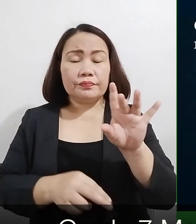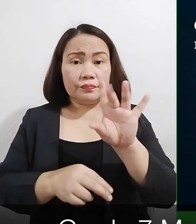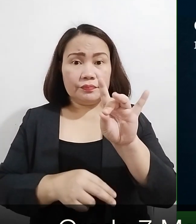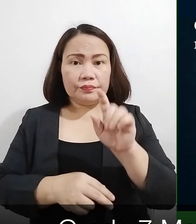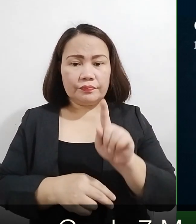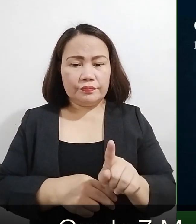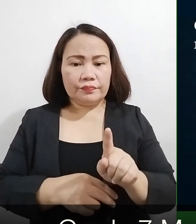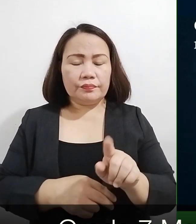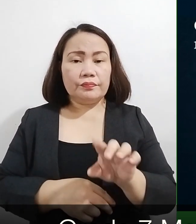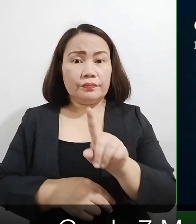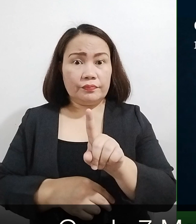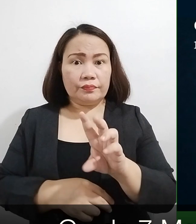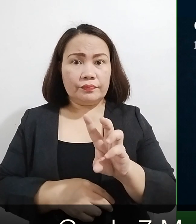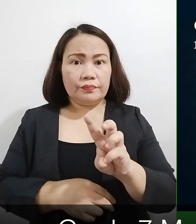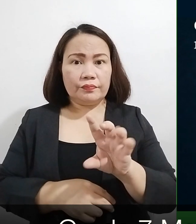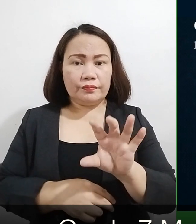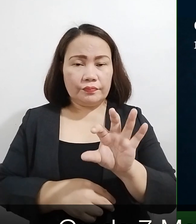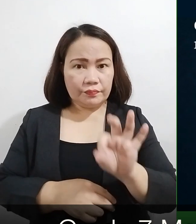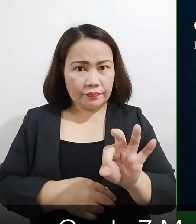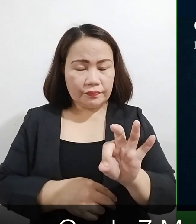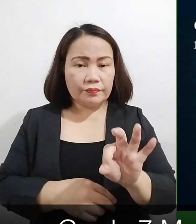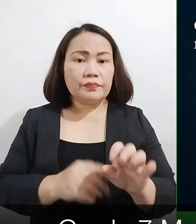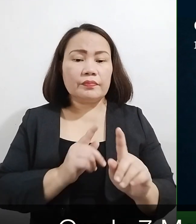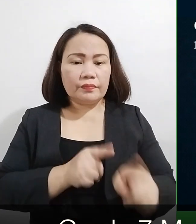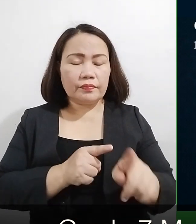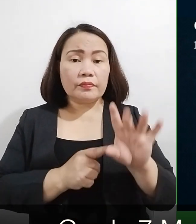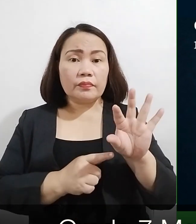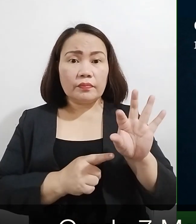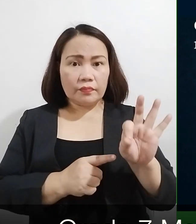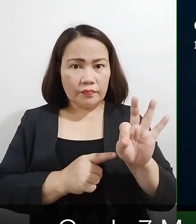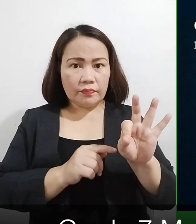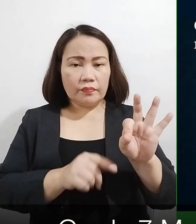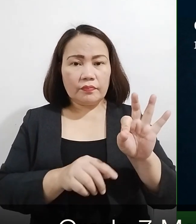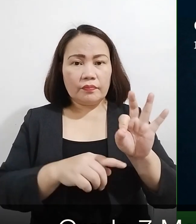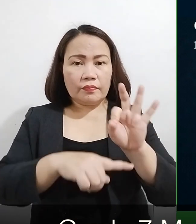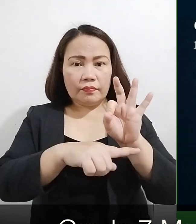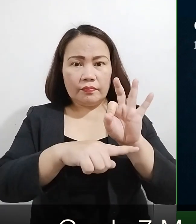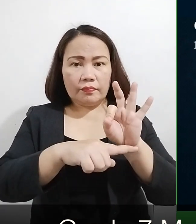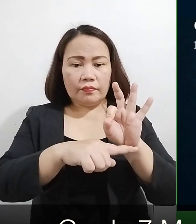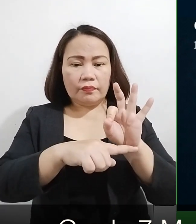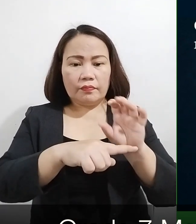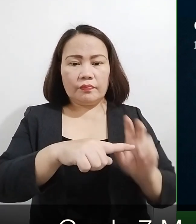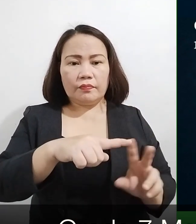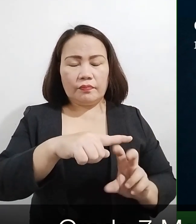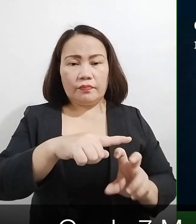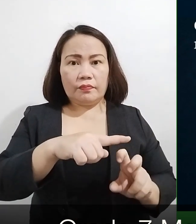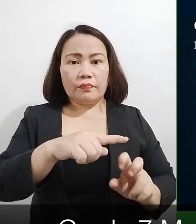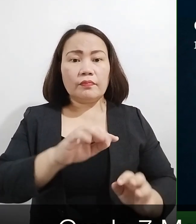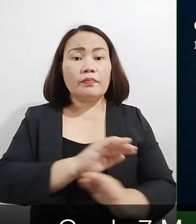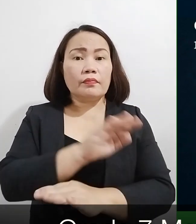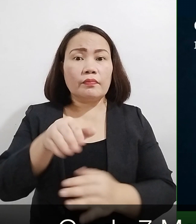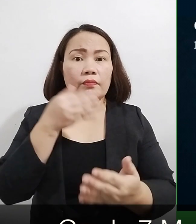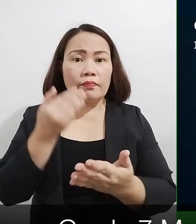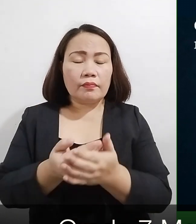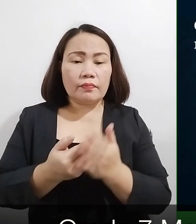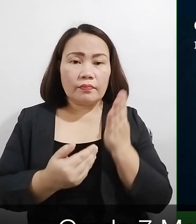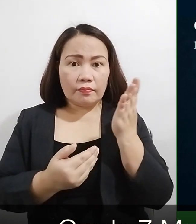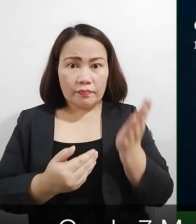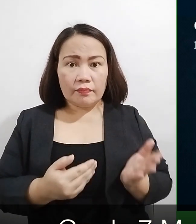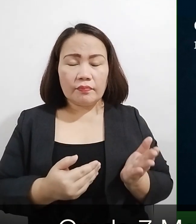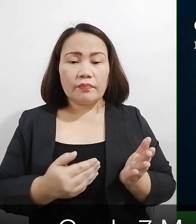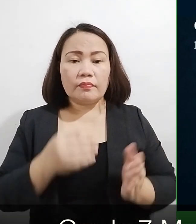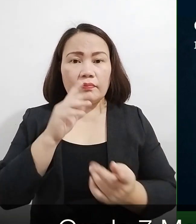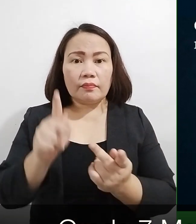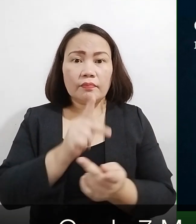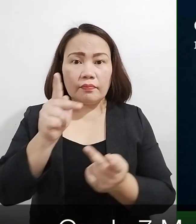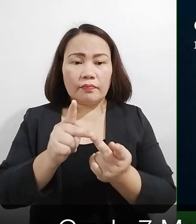is 9 over 13. So, as you can see, all of these are perfect squares. Nung kinuha